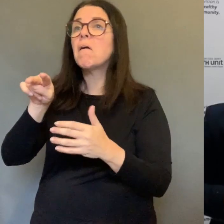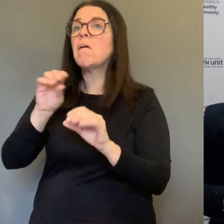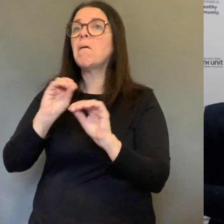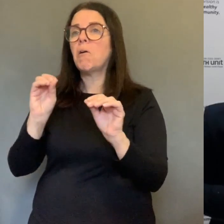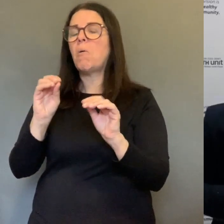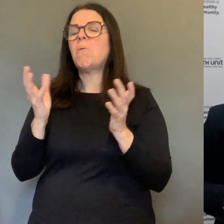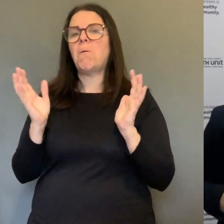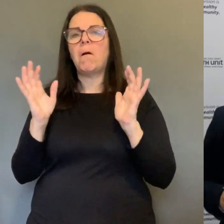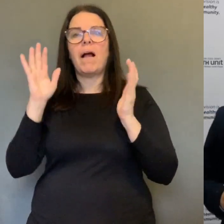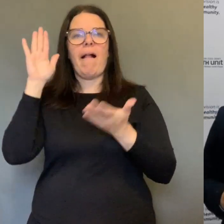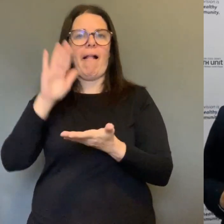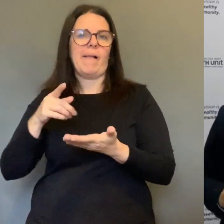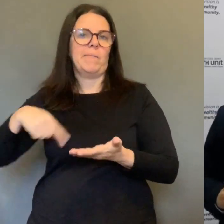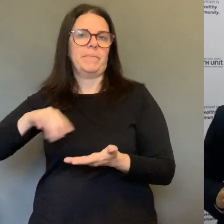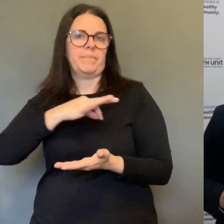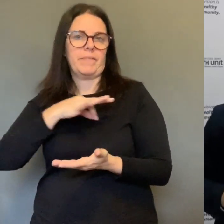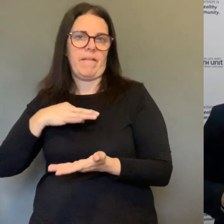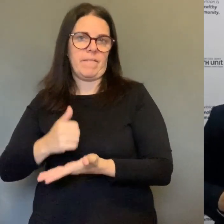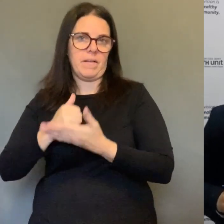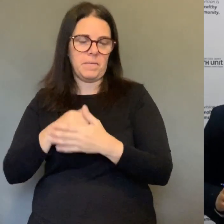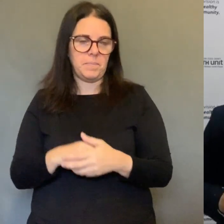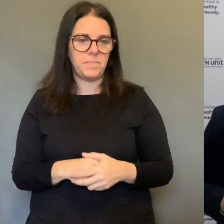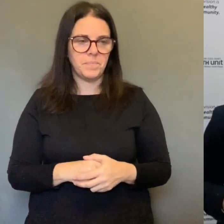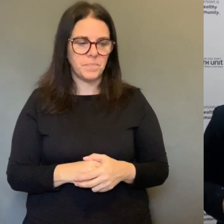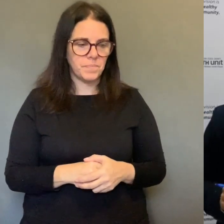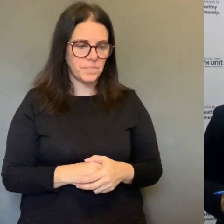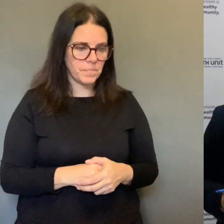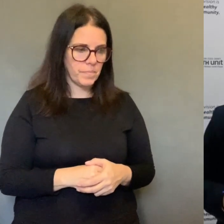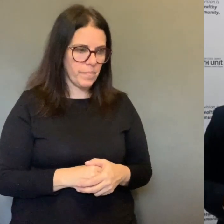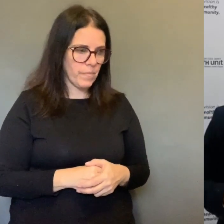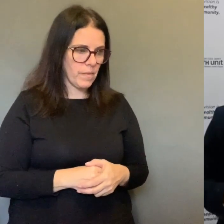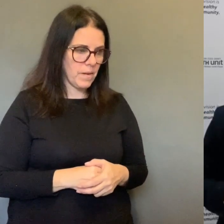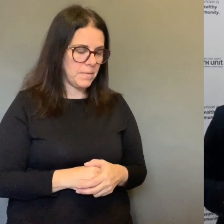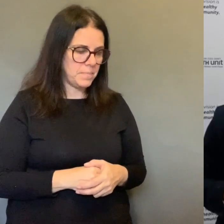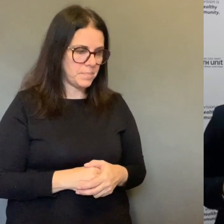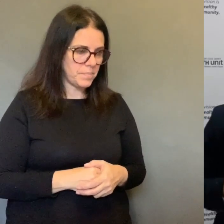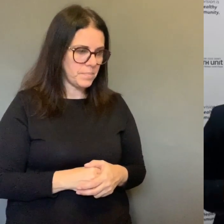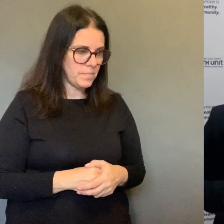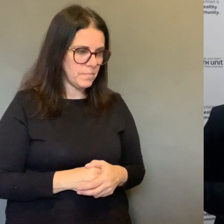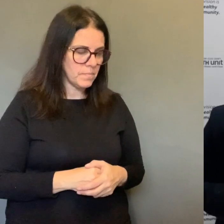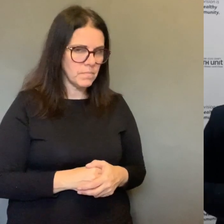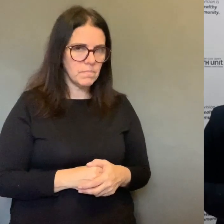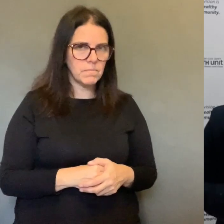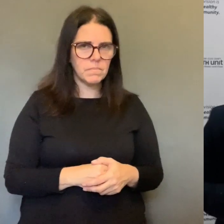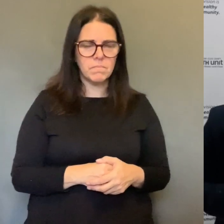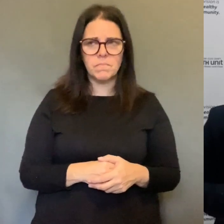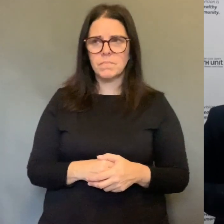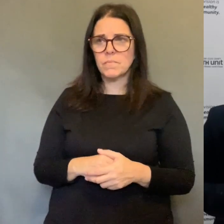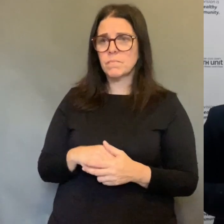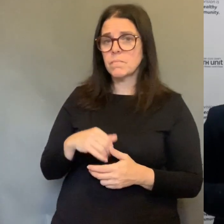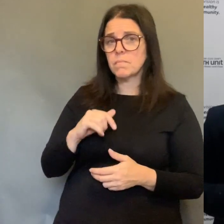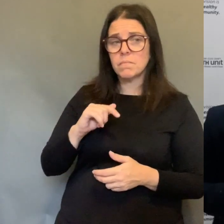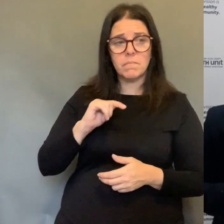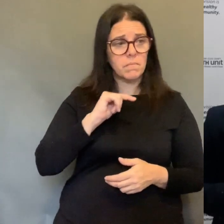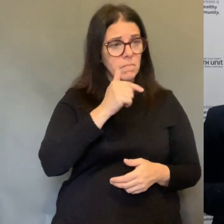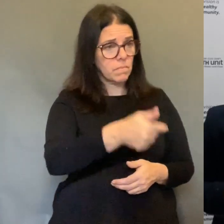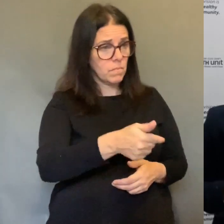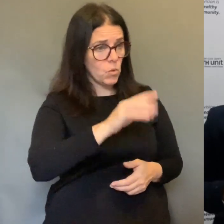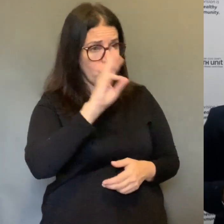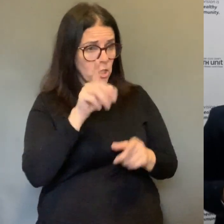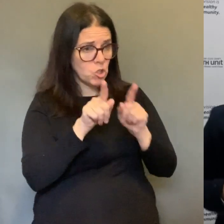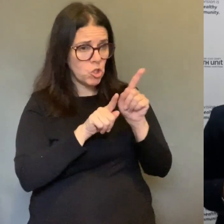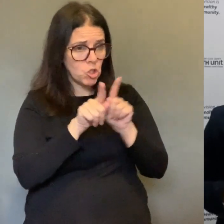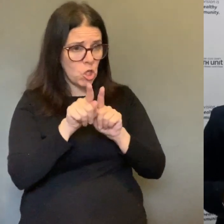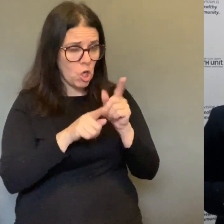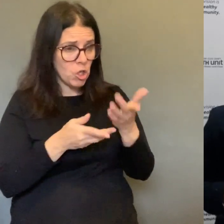Okay. More than 80 people who are involved in all of these case and contact management, including returning phone calls